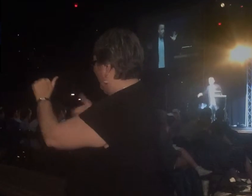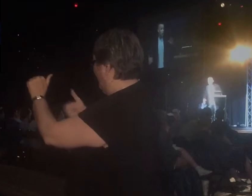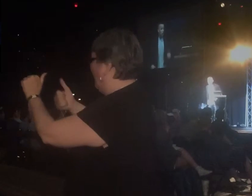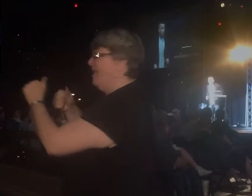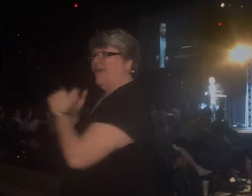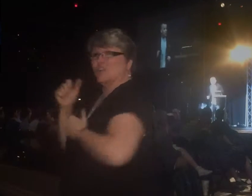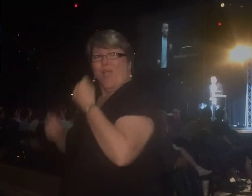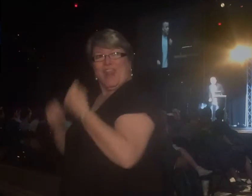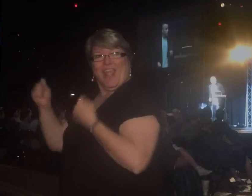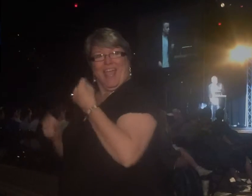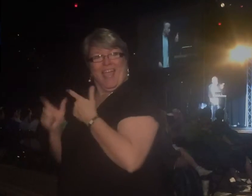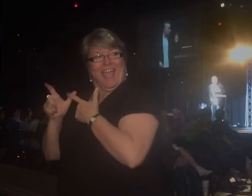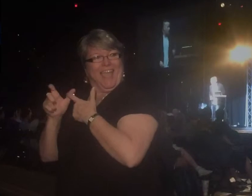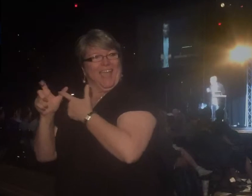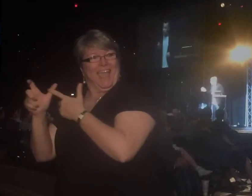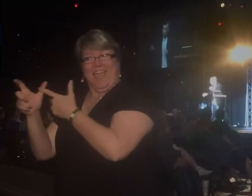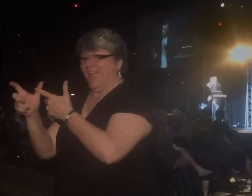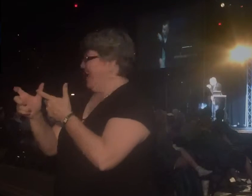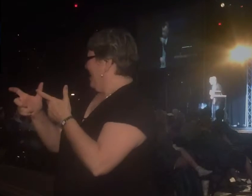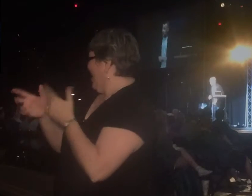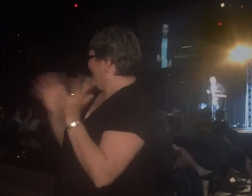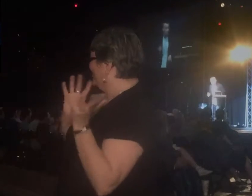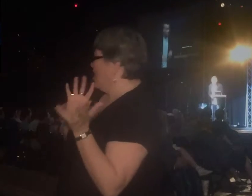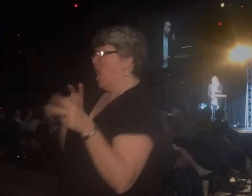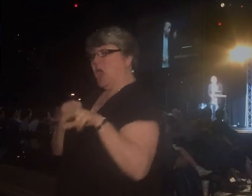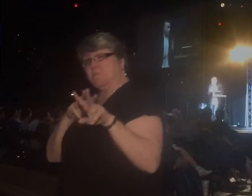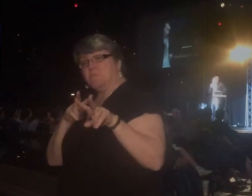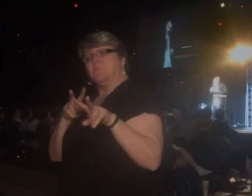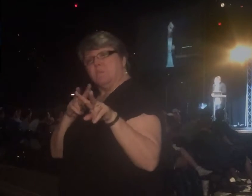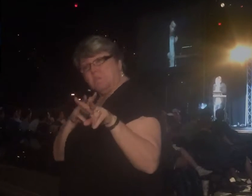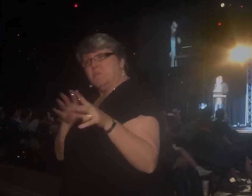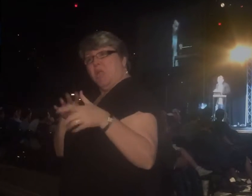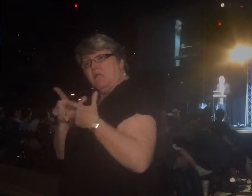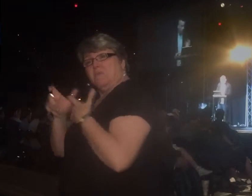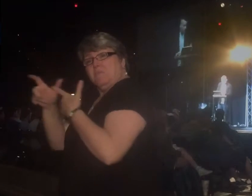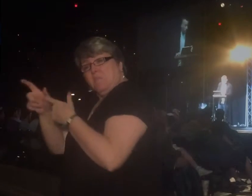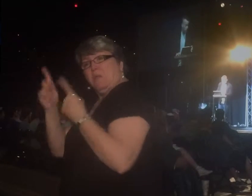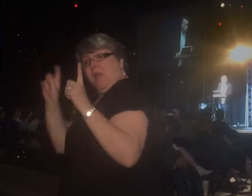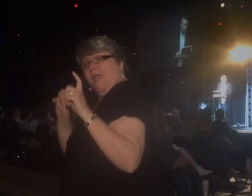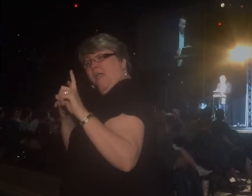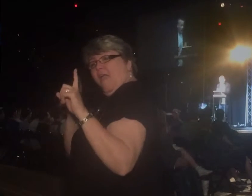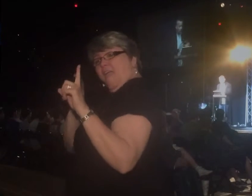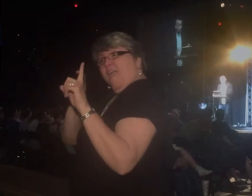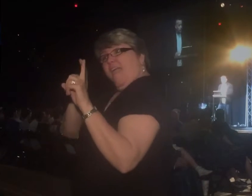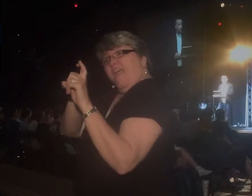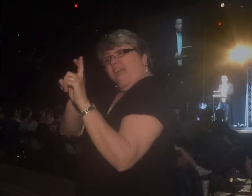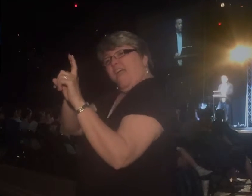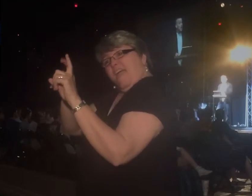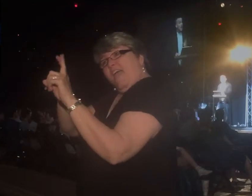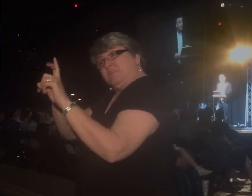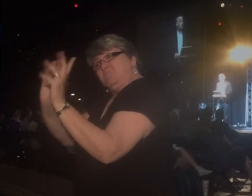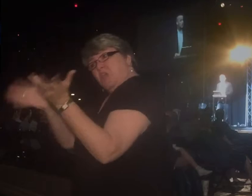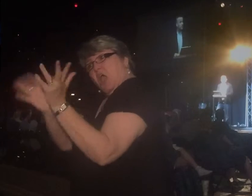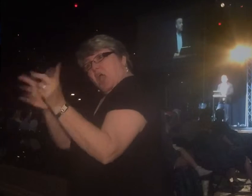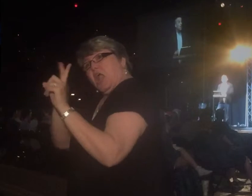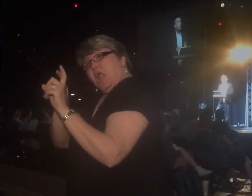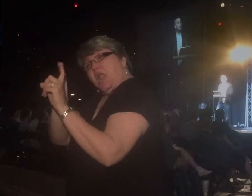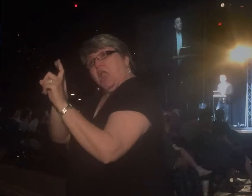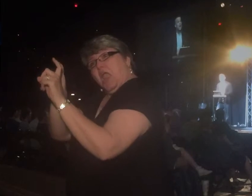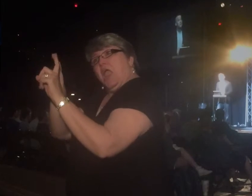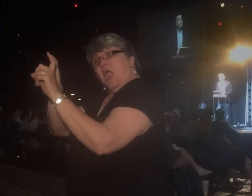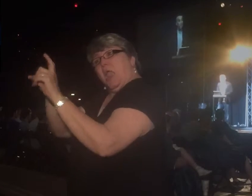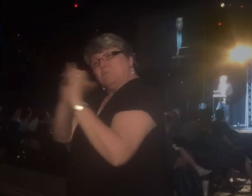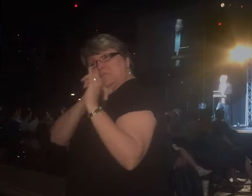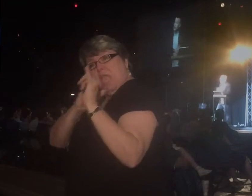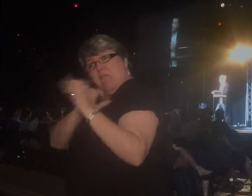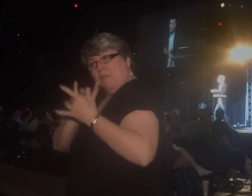you're running along with these people, you're gonna start talking to a few of them and checking them out and be like, okay, and kind of run up next to that person and start to talk to them and start to see, do